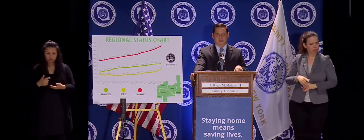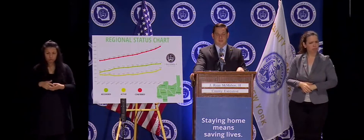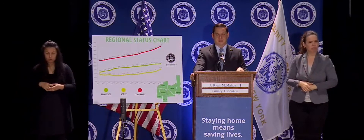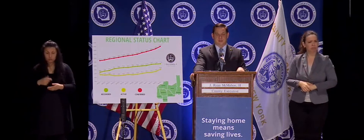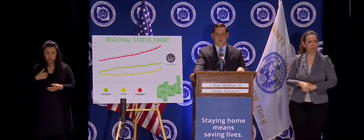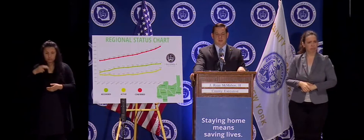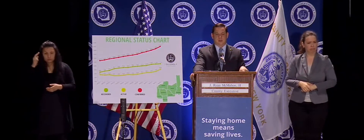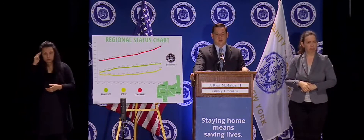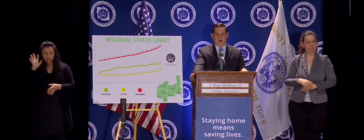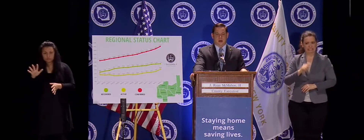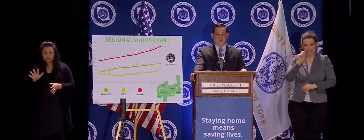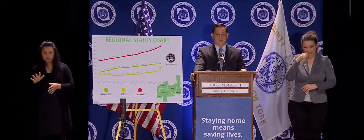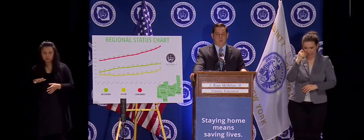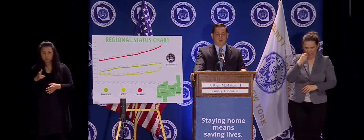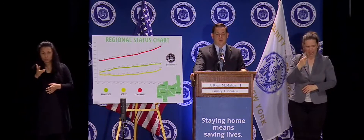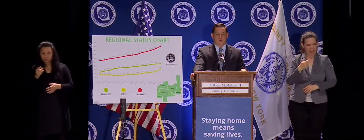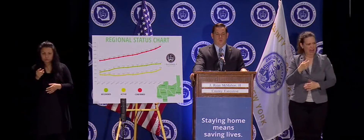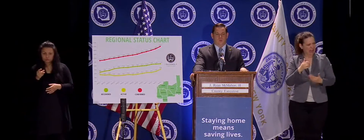for the test kits.